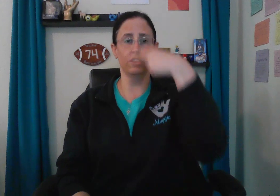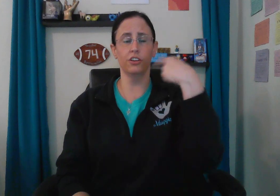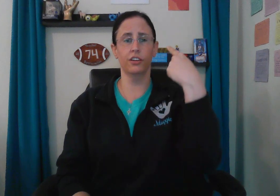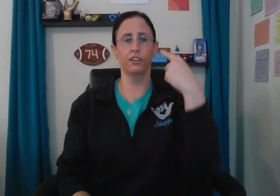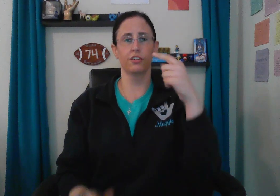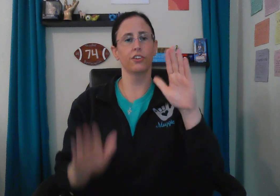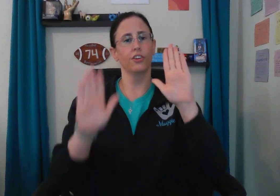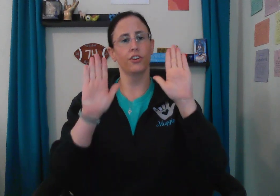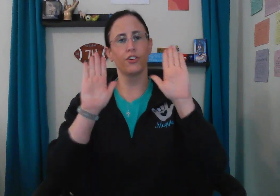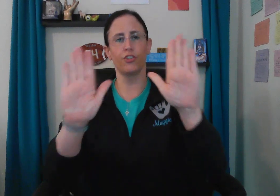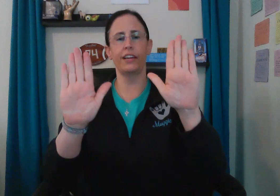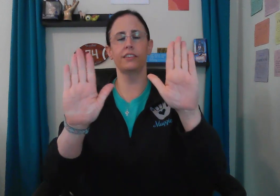look great.